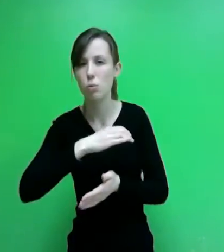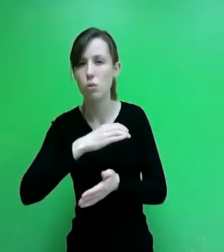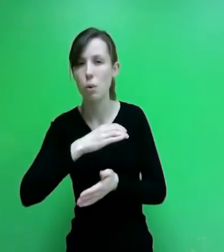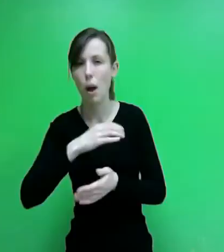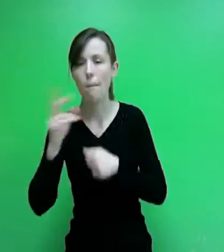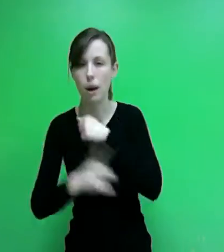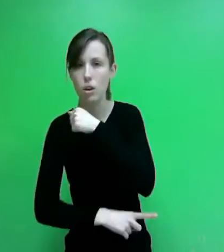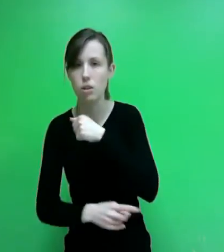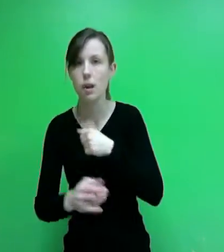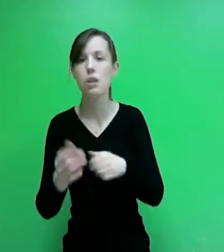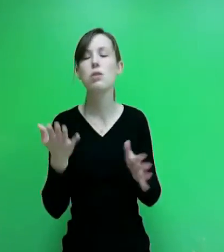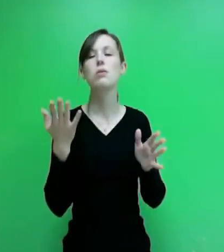from Leppings,